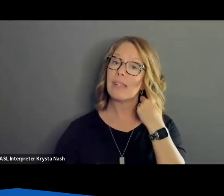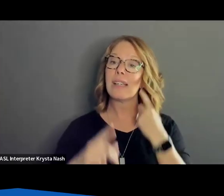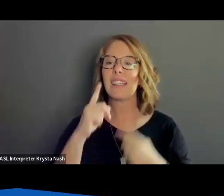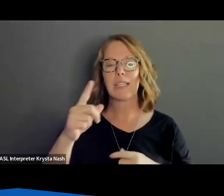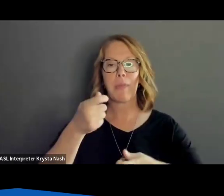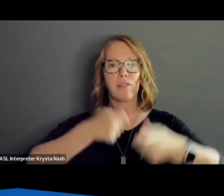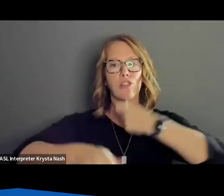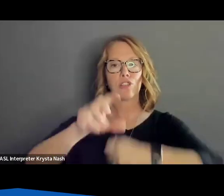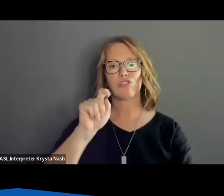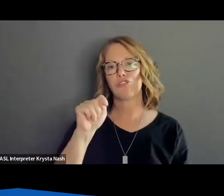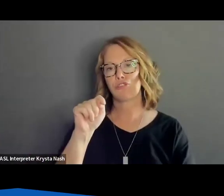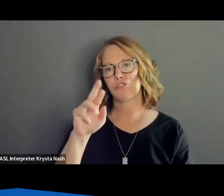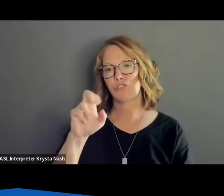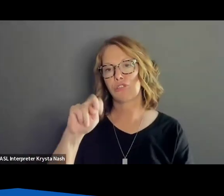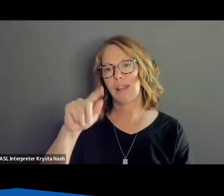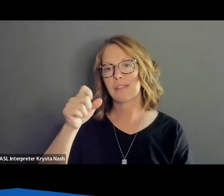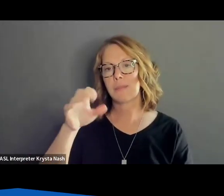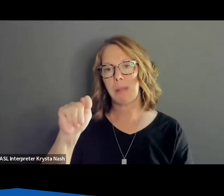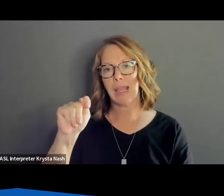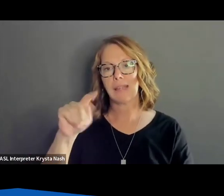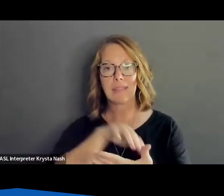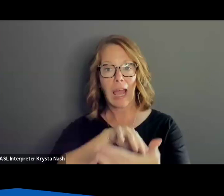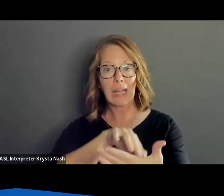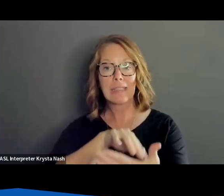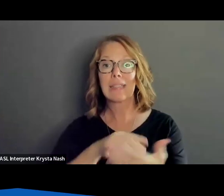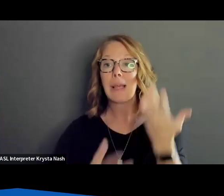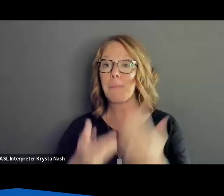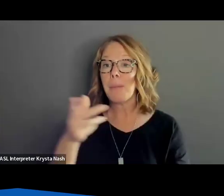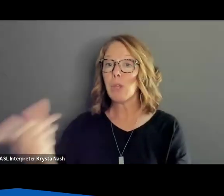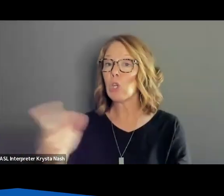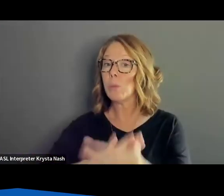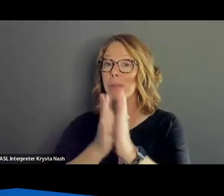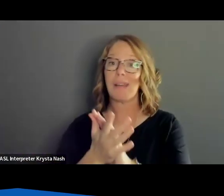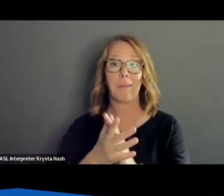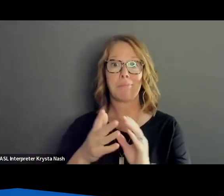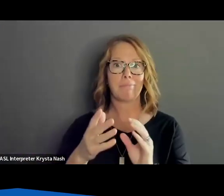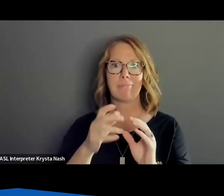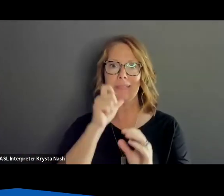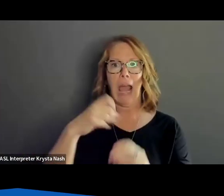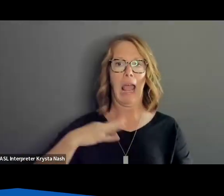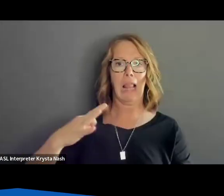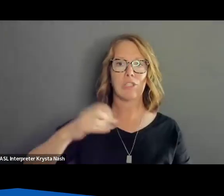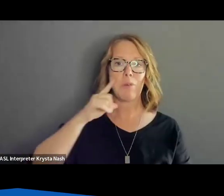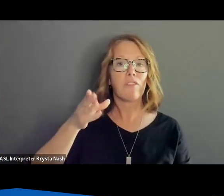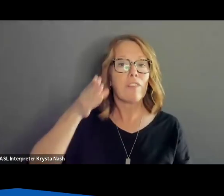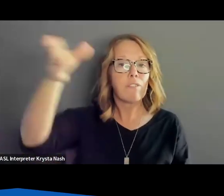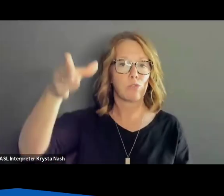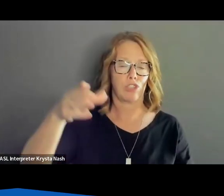studies, it might disqualify you from future studies.